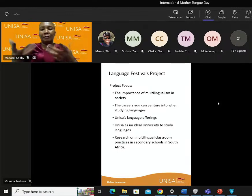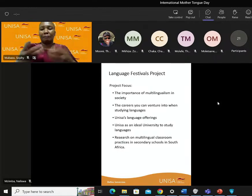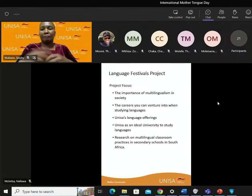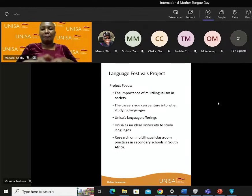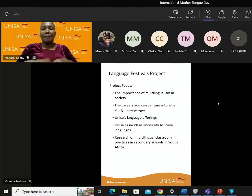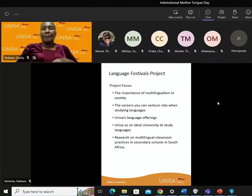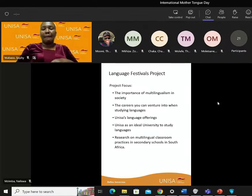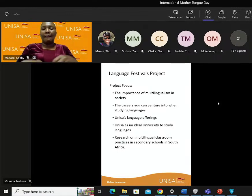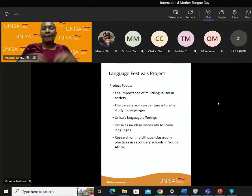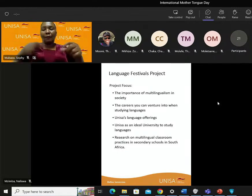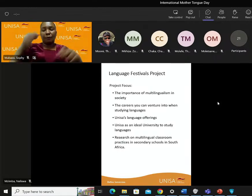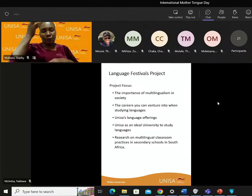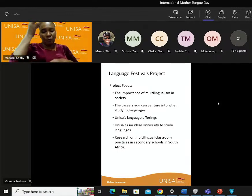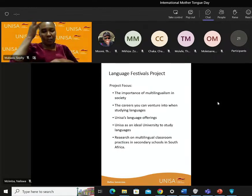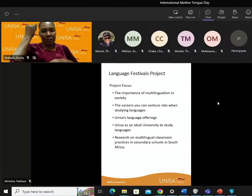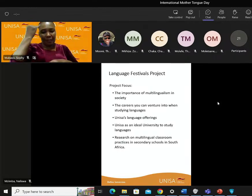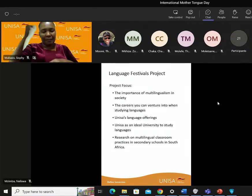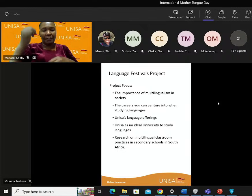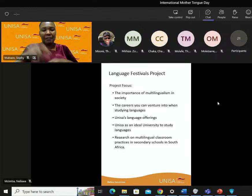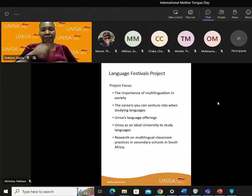Constitution, I'm not going to talk about that.